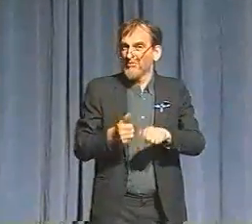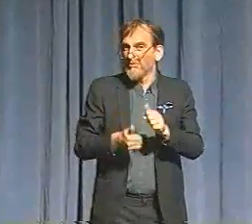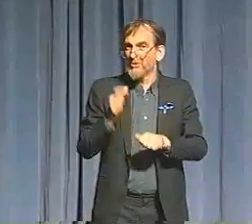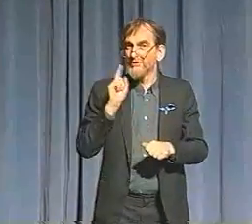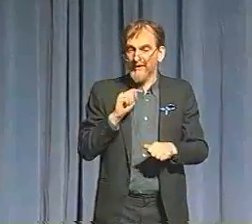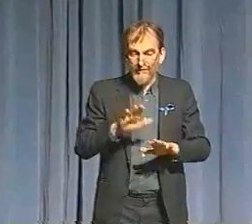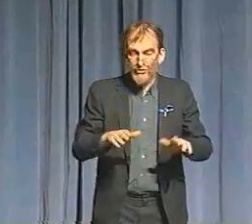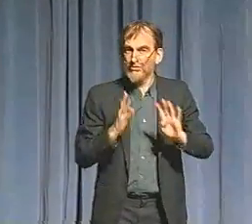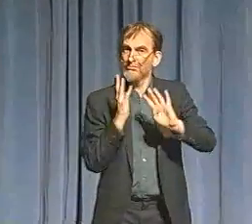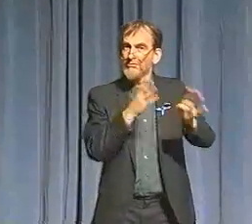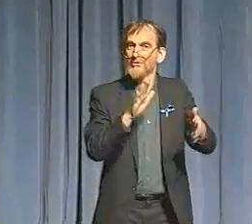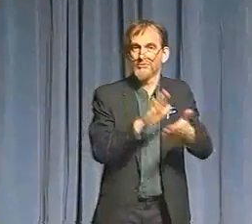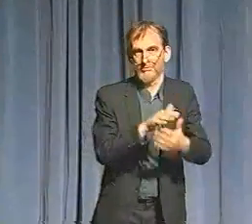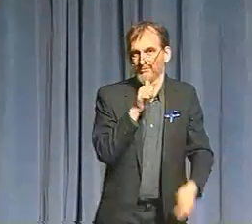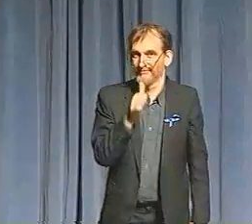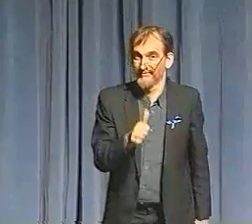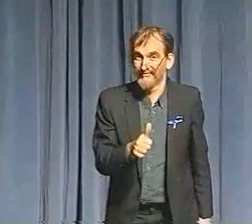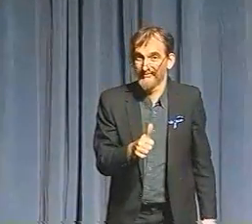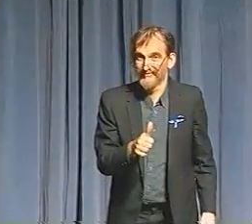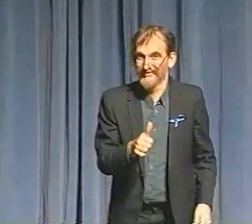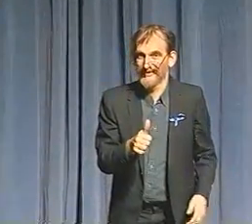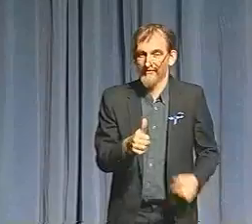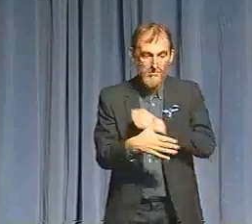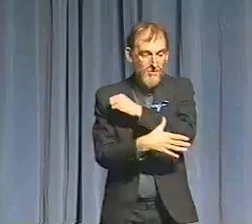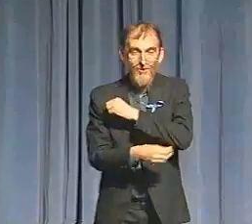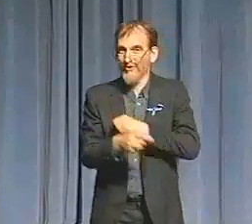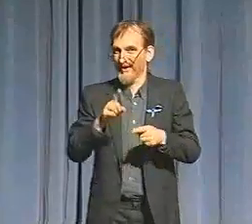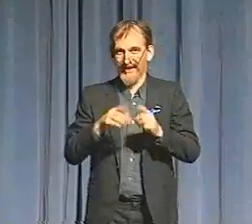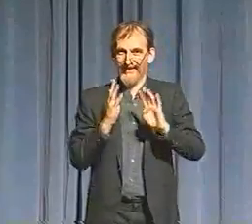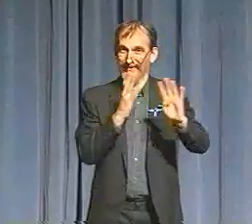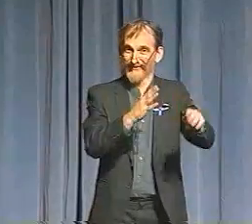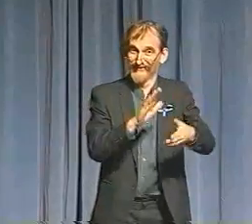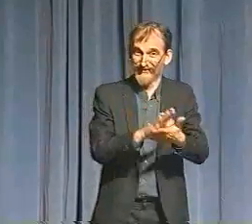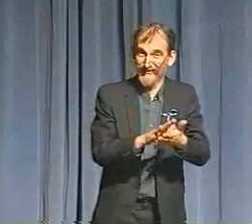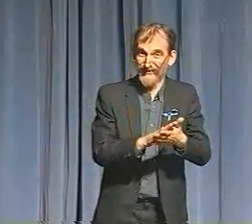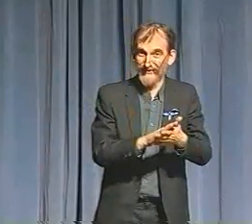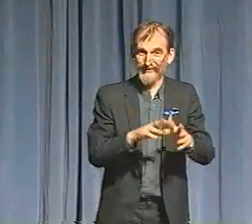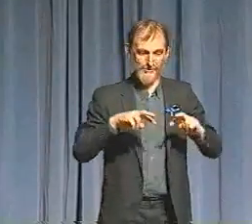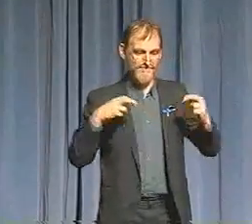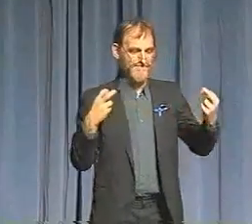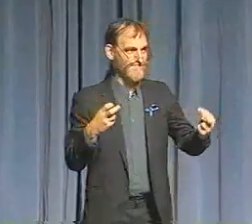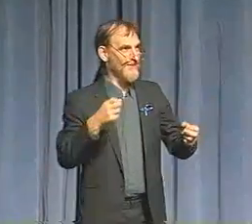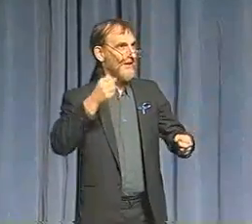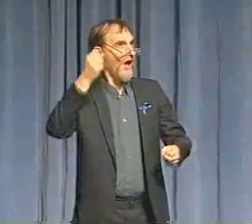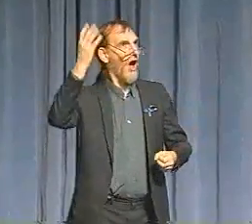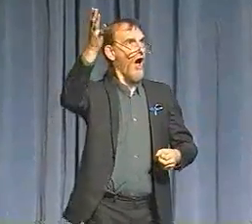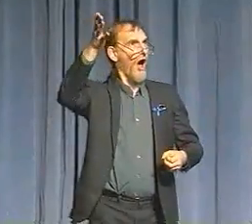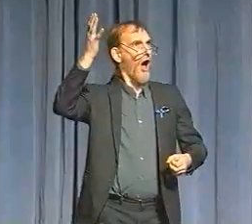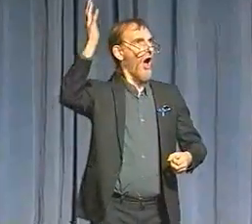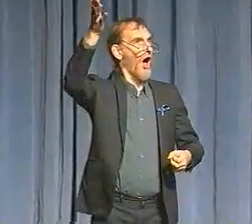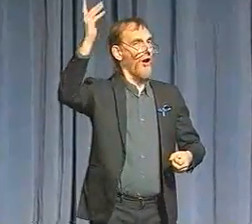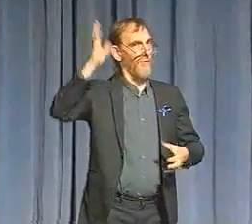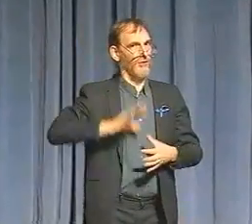because people are equal and that they're not treated equally, and those who are poor are not